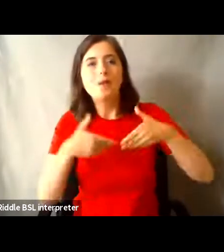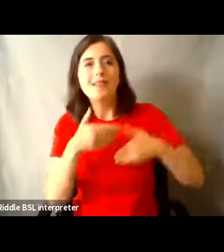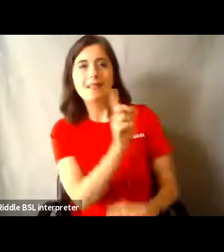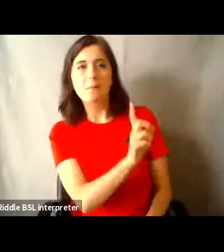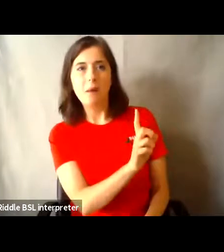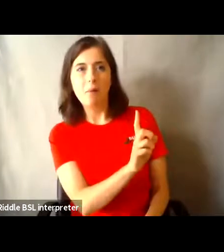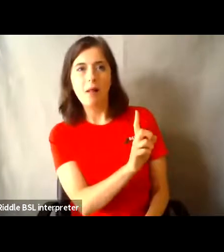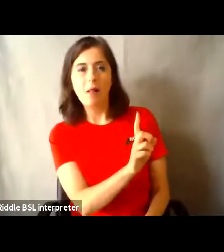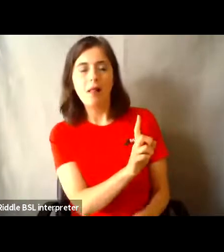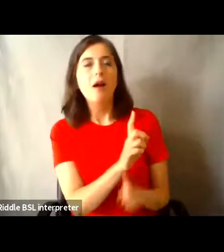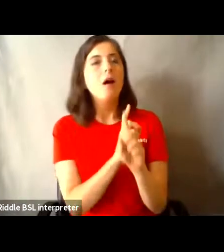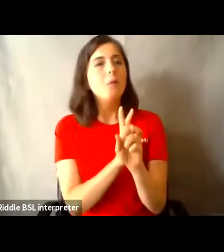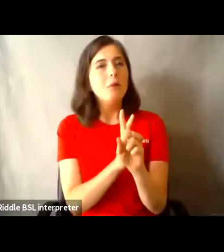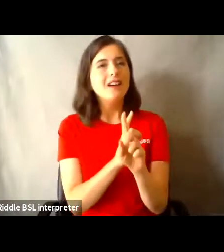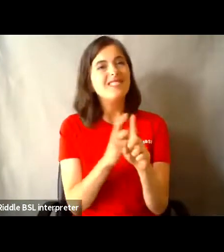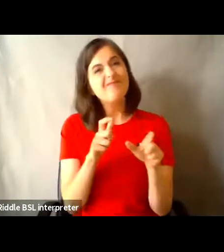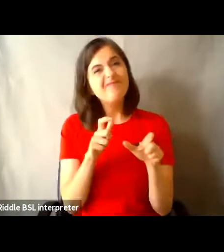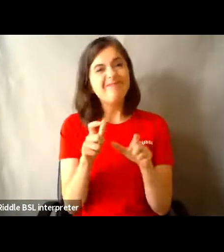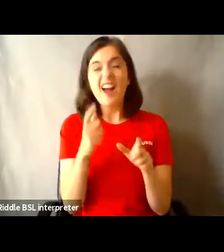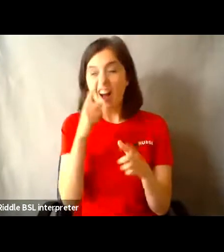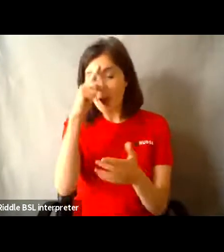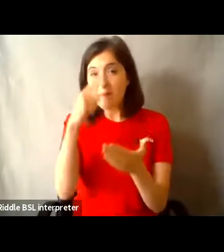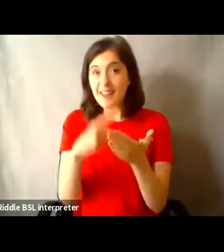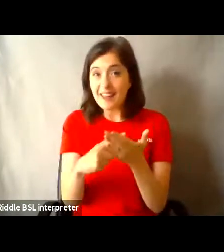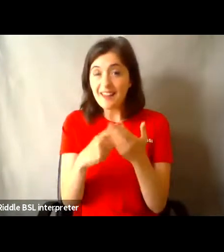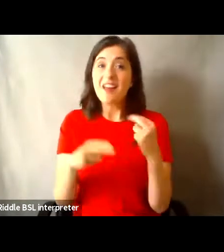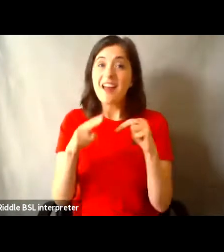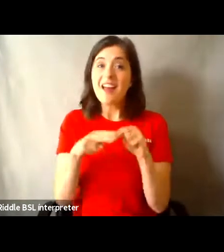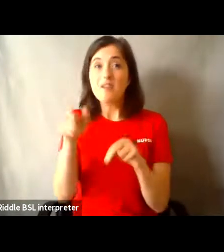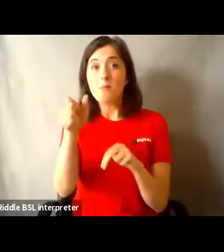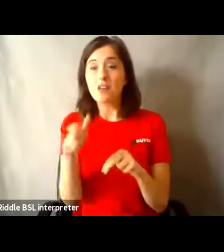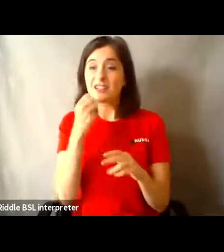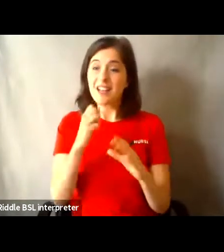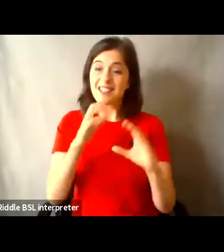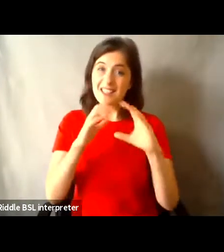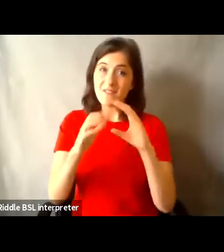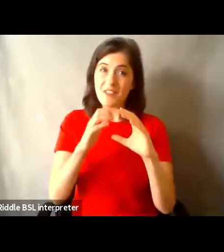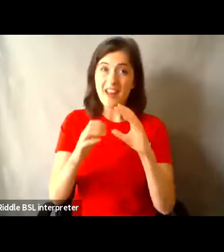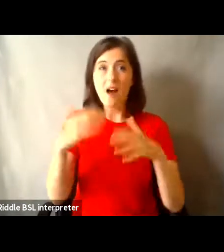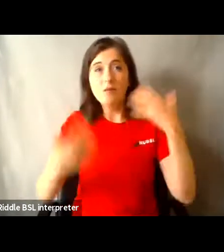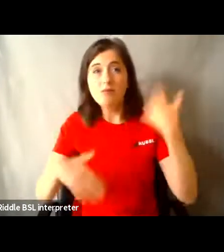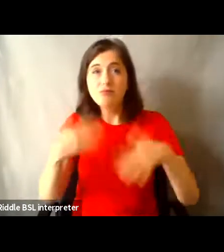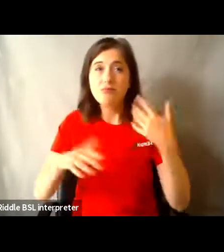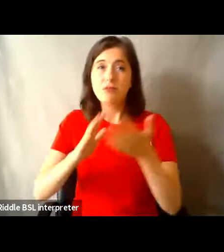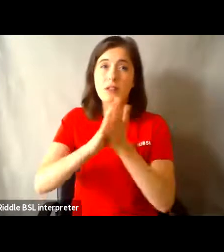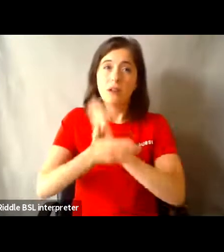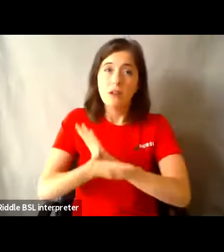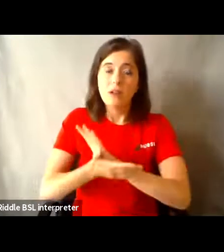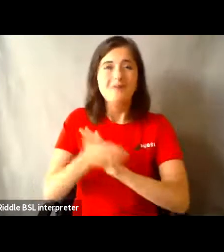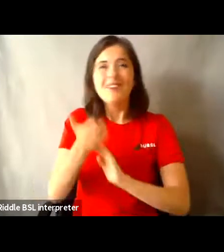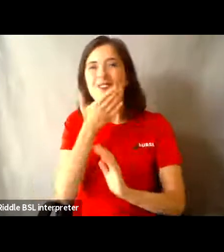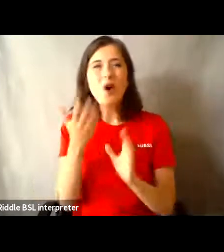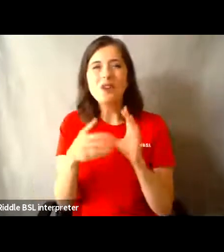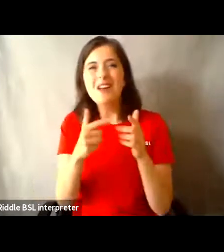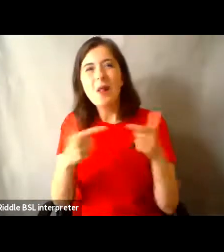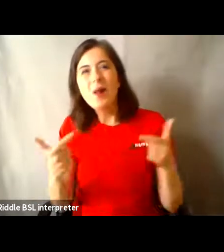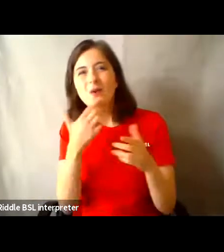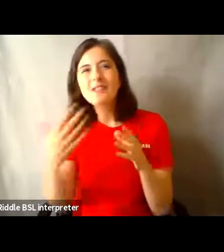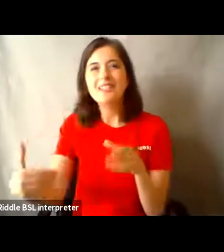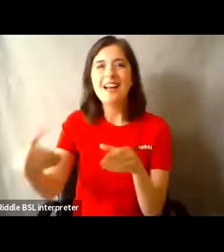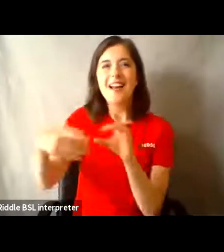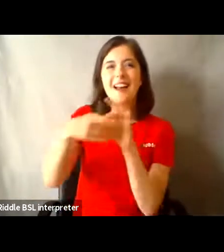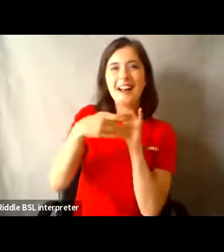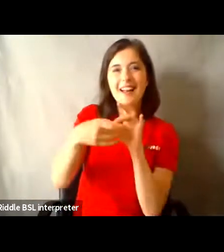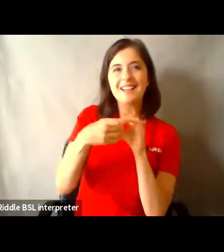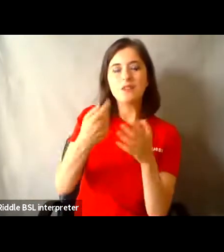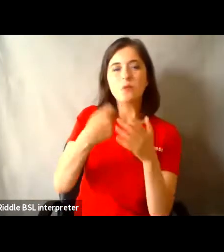Having said that, I believe people with severe communication impairments are not usually engaged in disability politics, so they don't